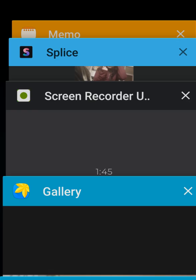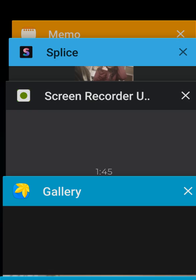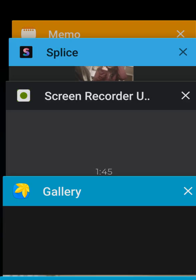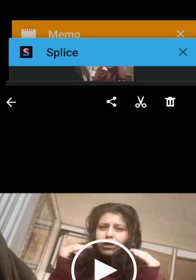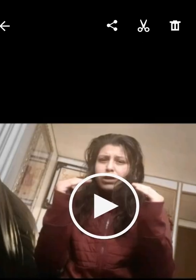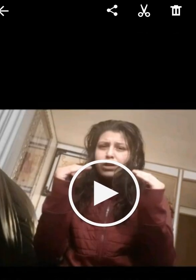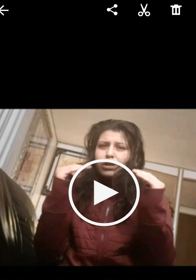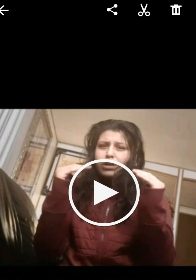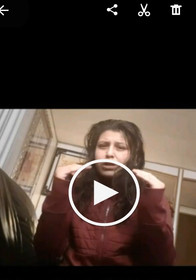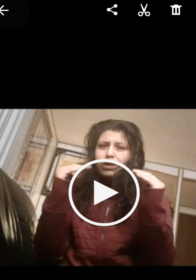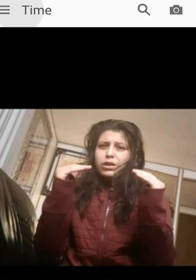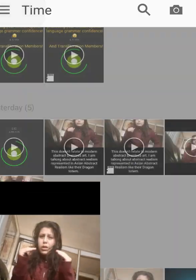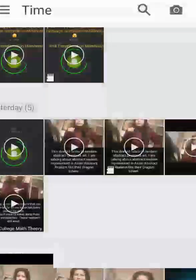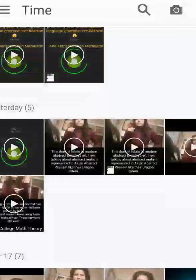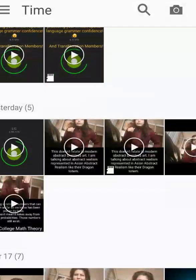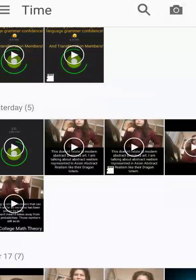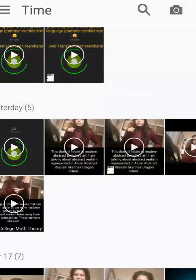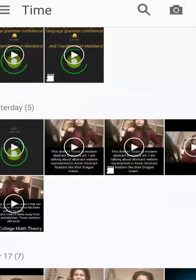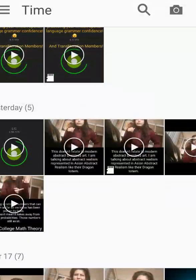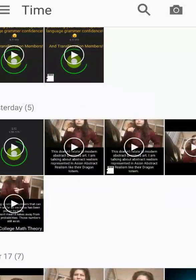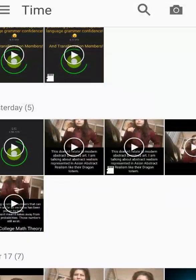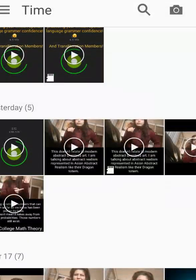And now